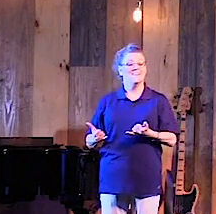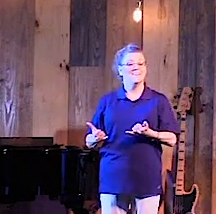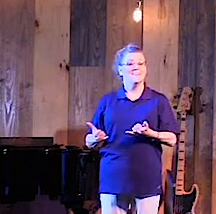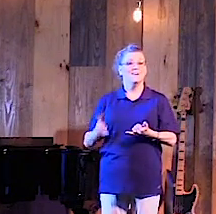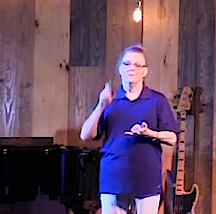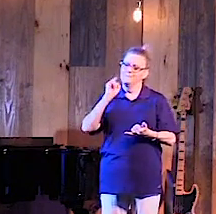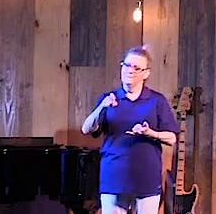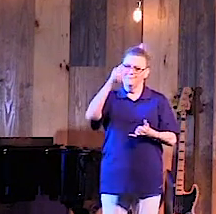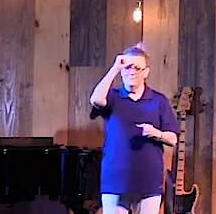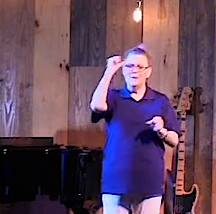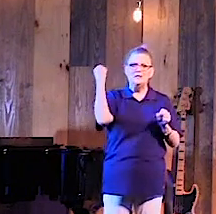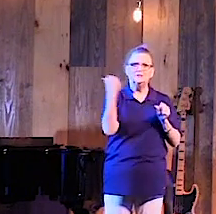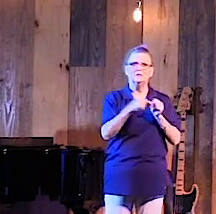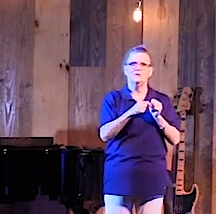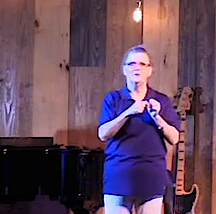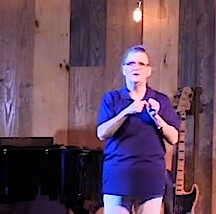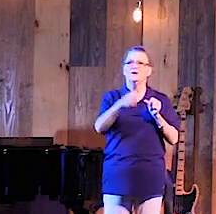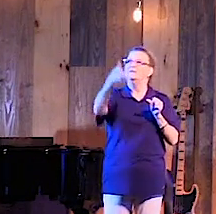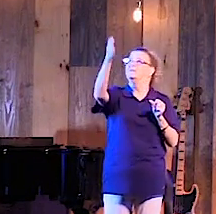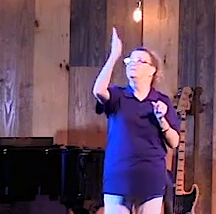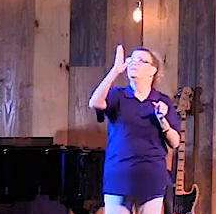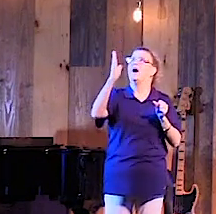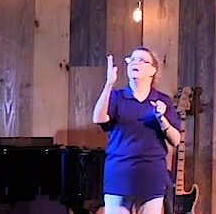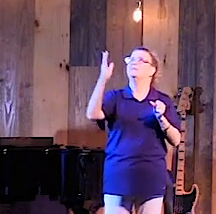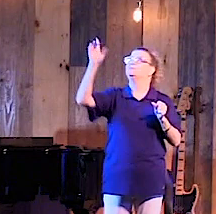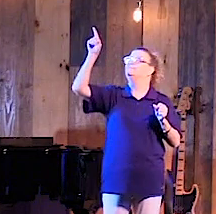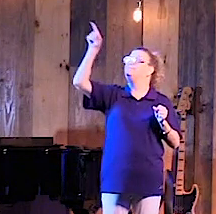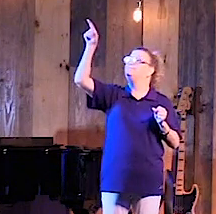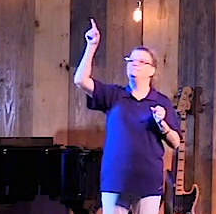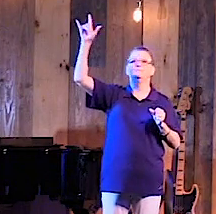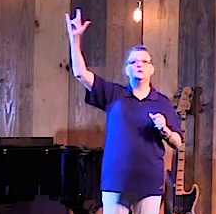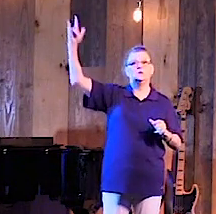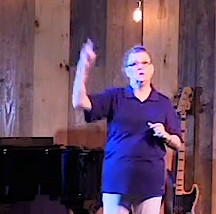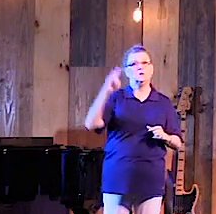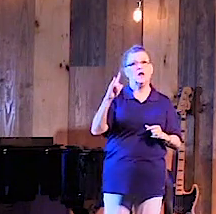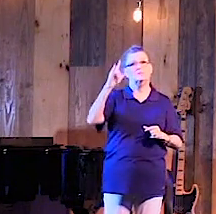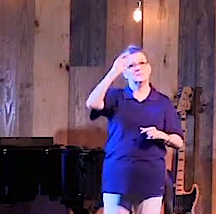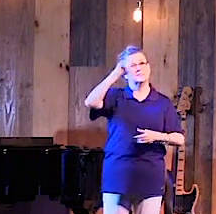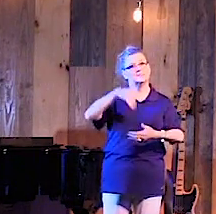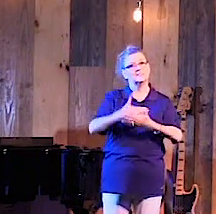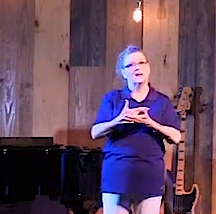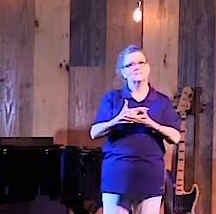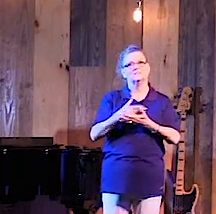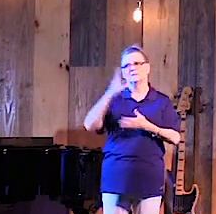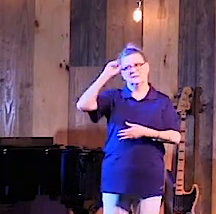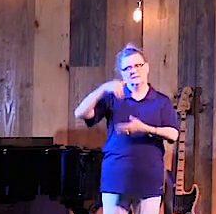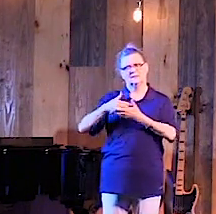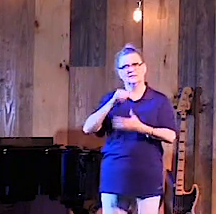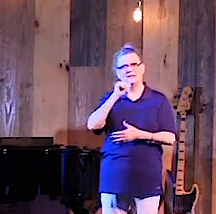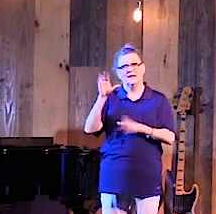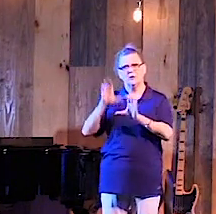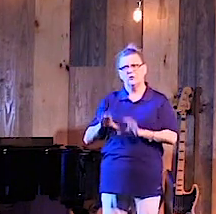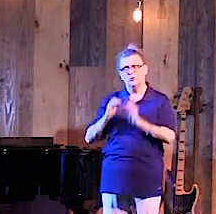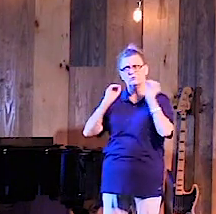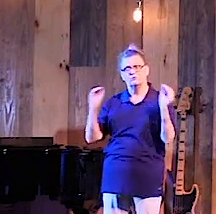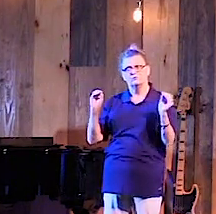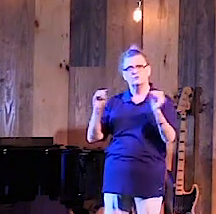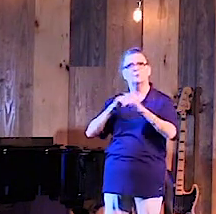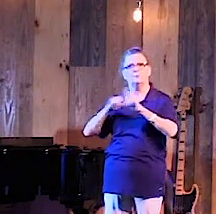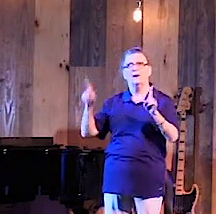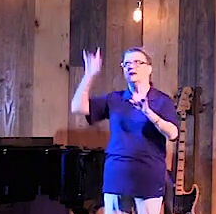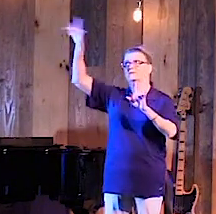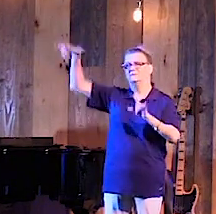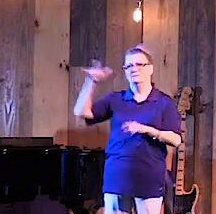remember that the Father loved him before the son ever did anything. And if you stop right now, wherever you're doing, if